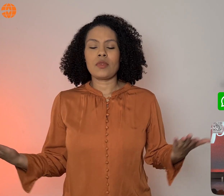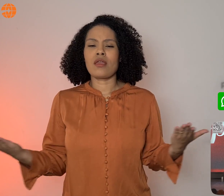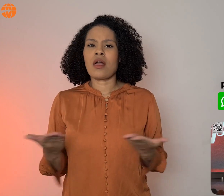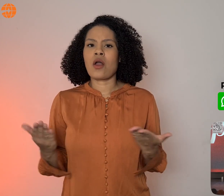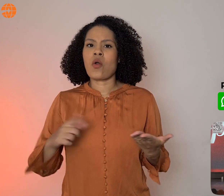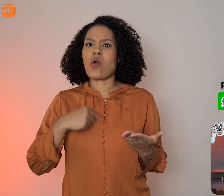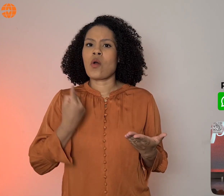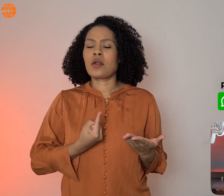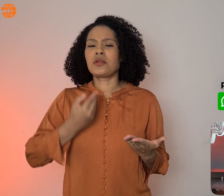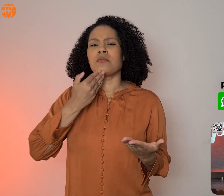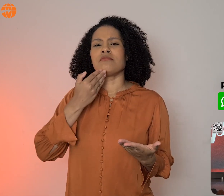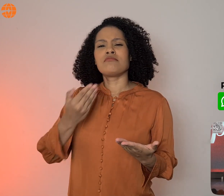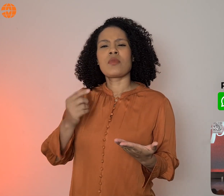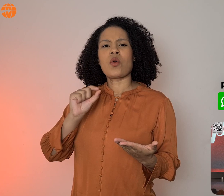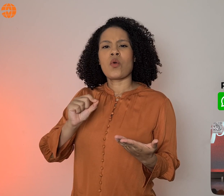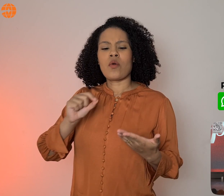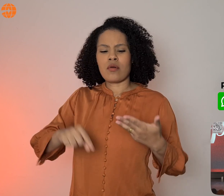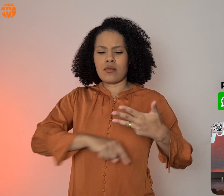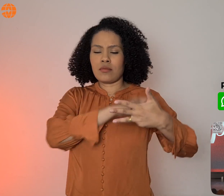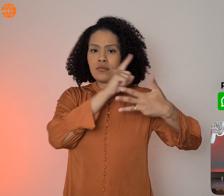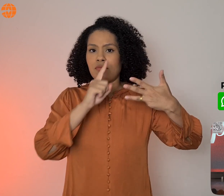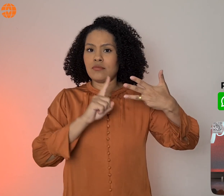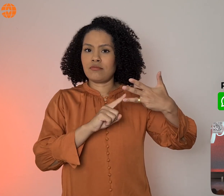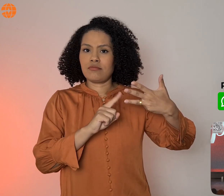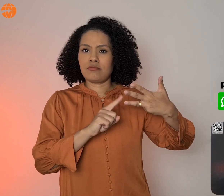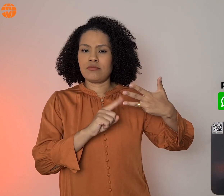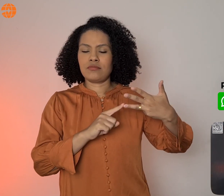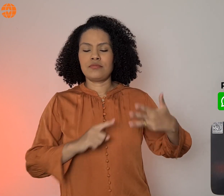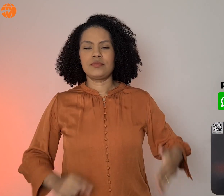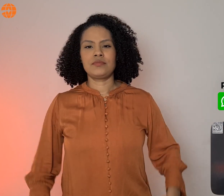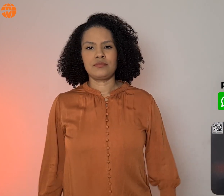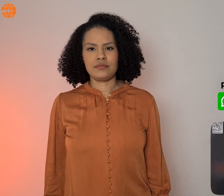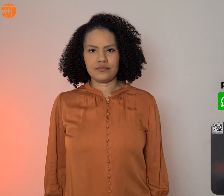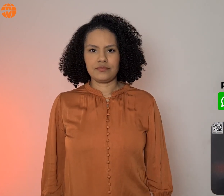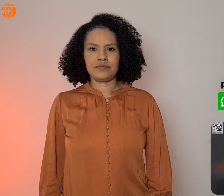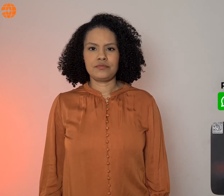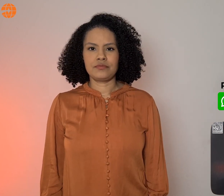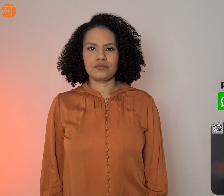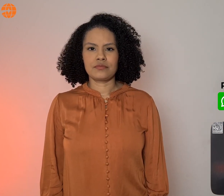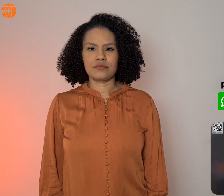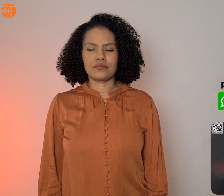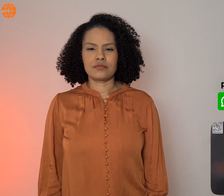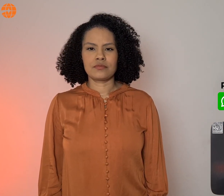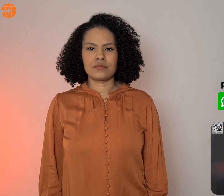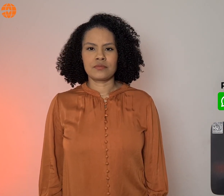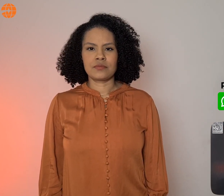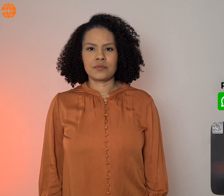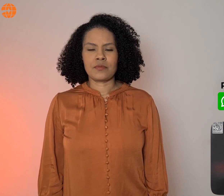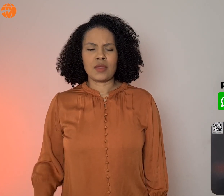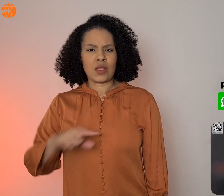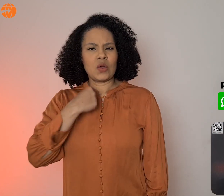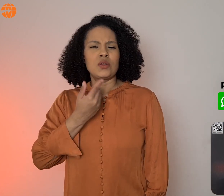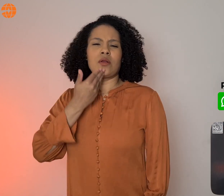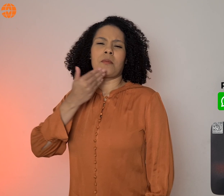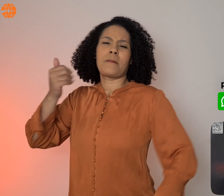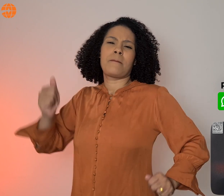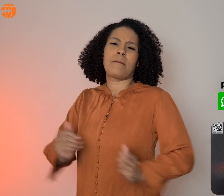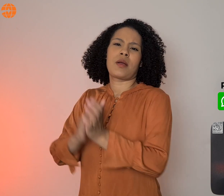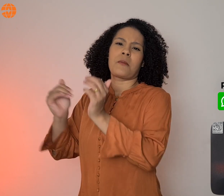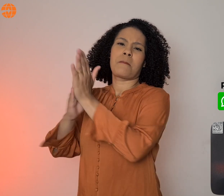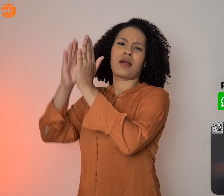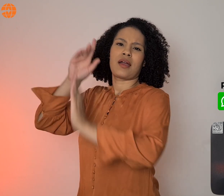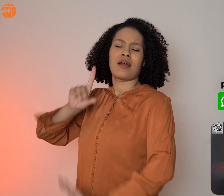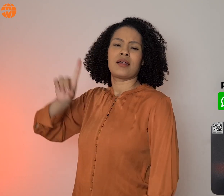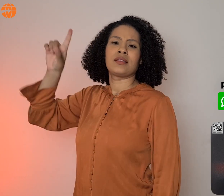we bless God for, that He's blessed us with, is He's the one who crowns you with steadfast love and mercy. A quarta coisa pelo qual